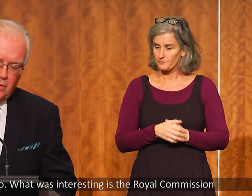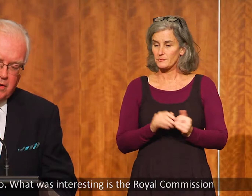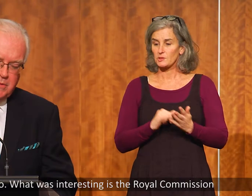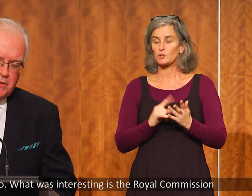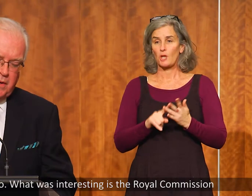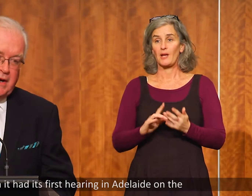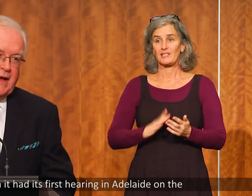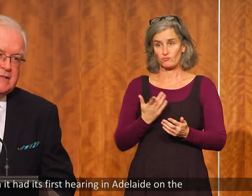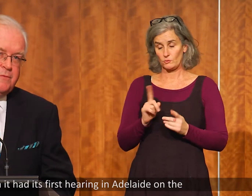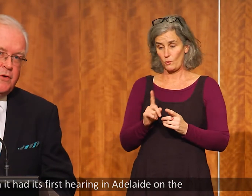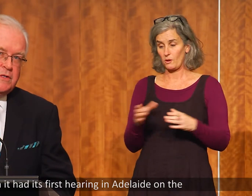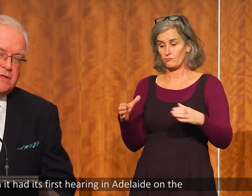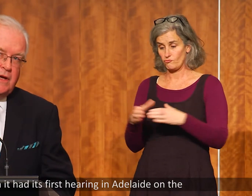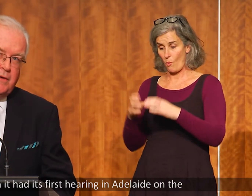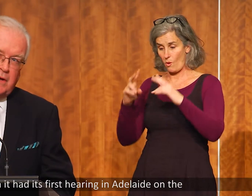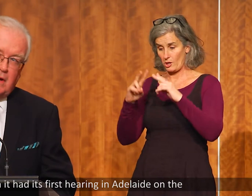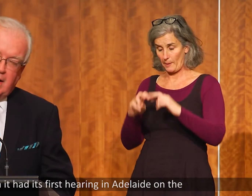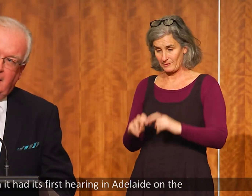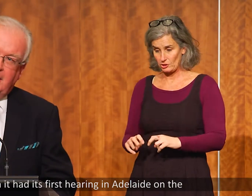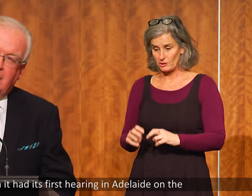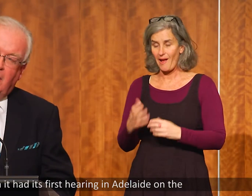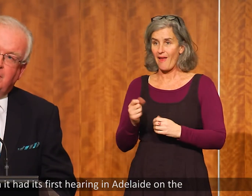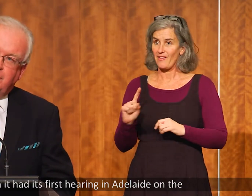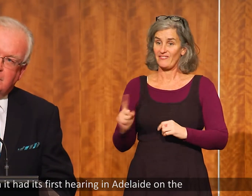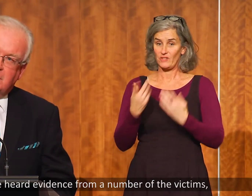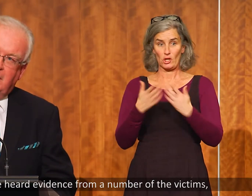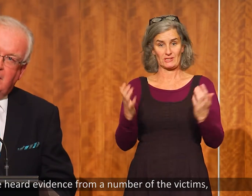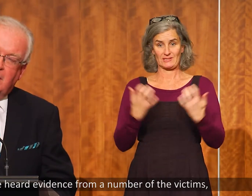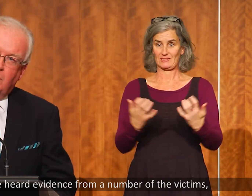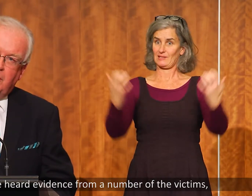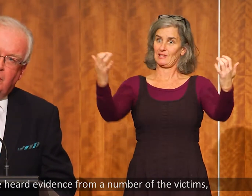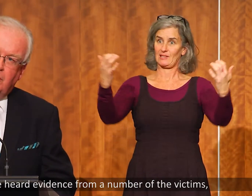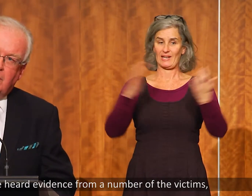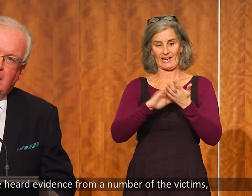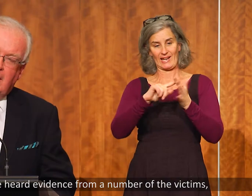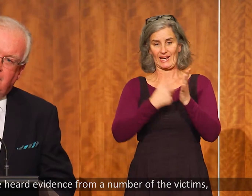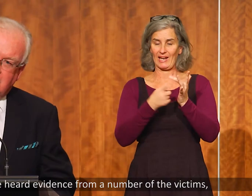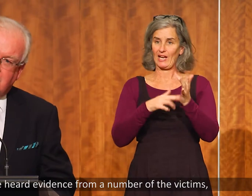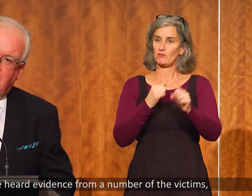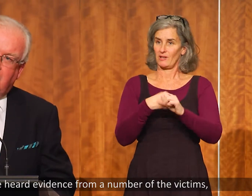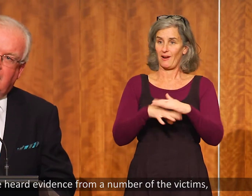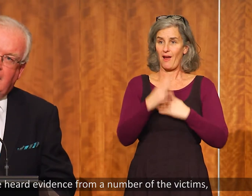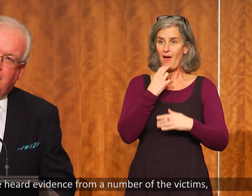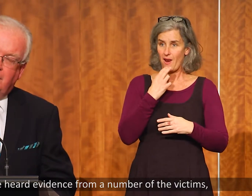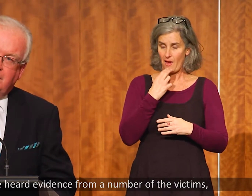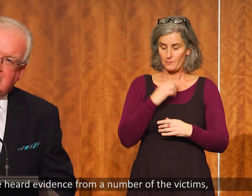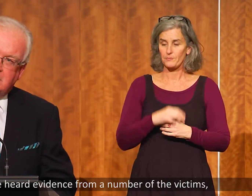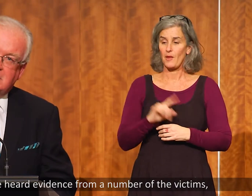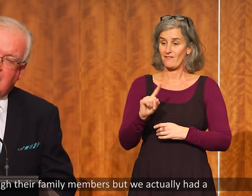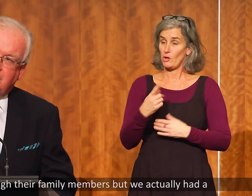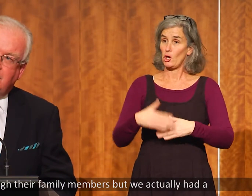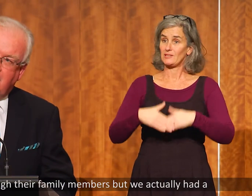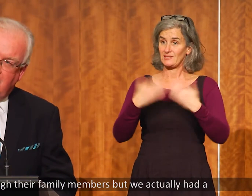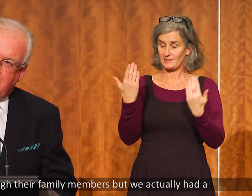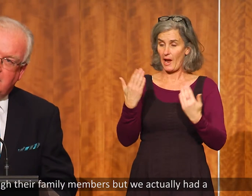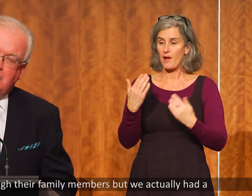interesting is the Royal Commission, when it had its first hearing in Adelaide, on the first day we heard evidence from a number of the